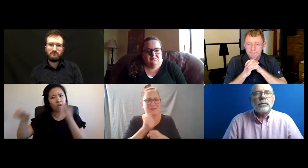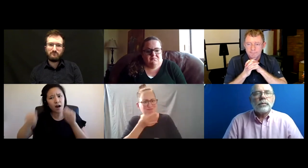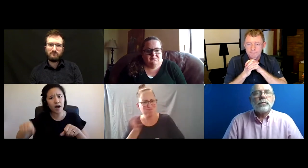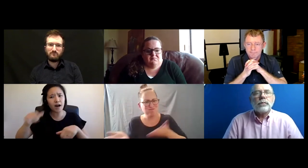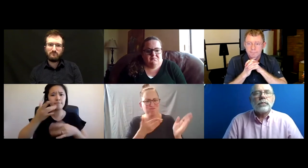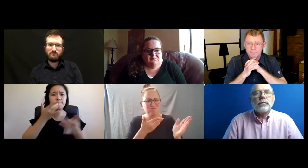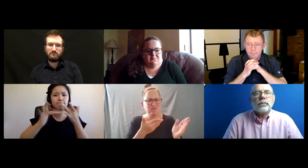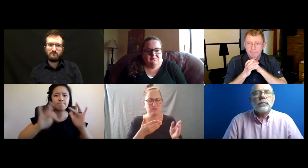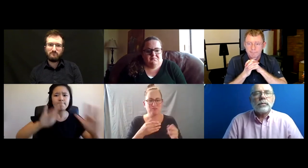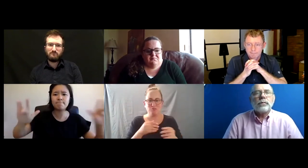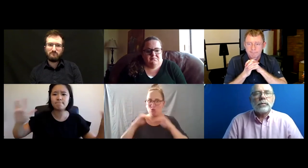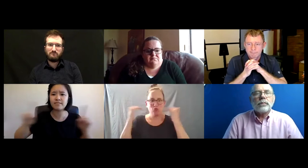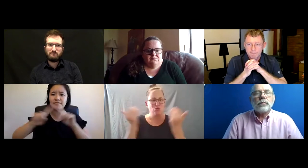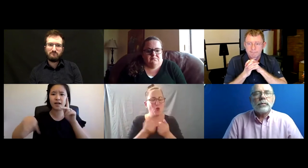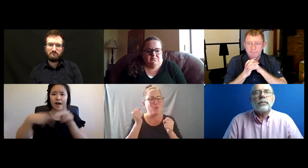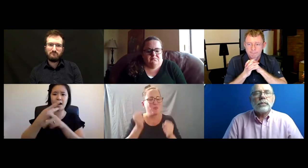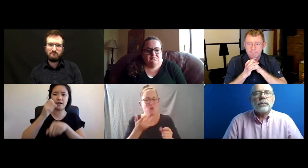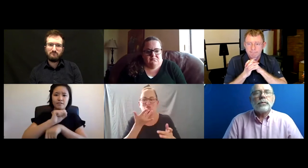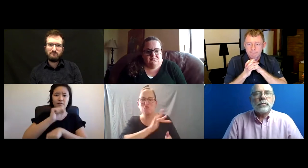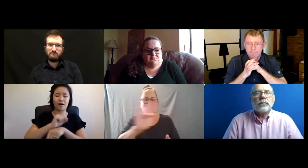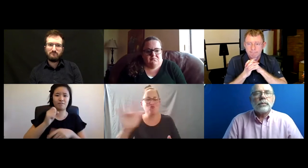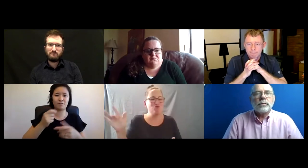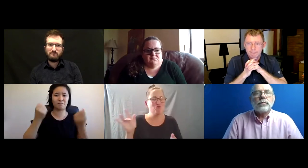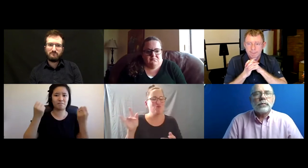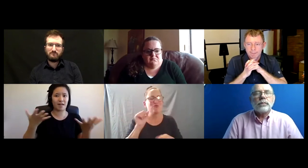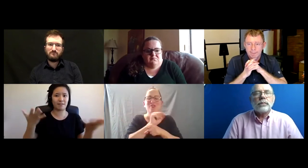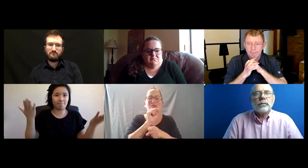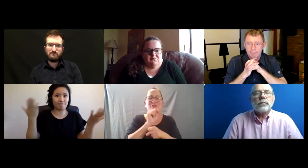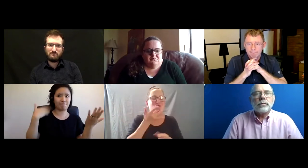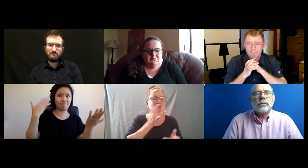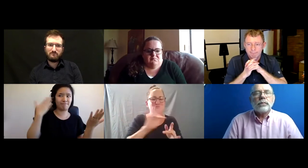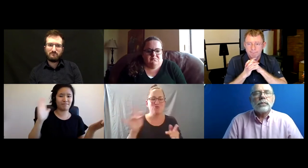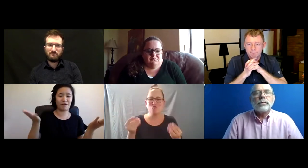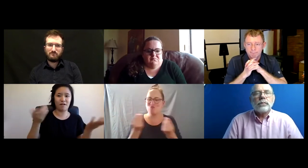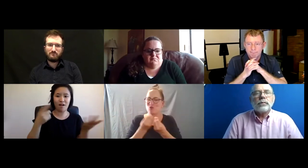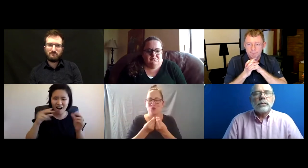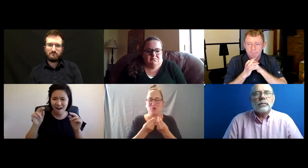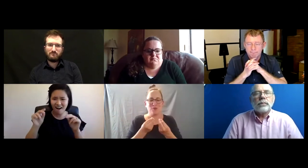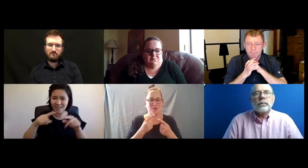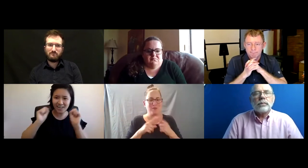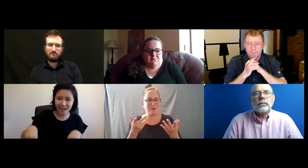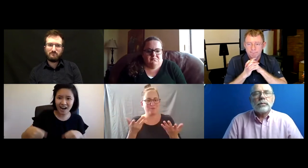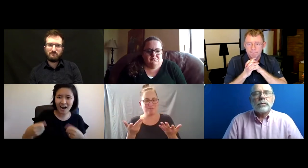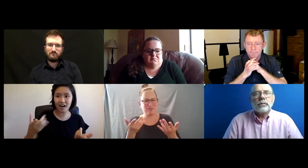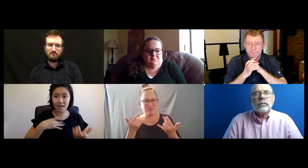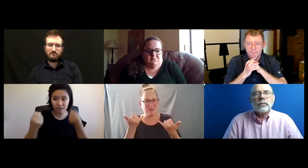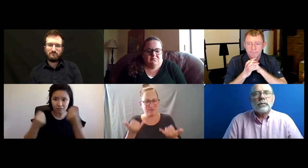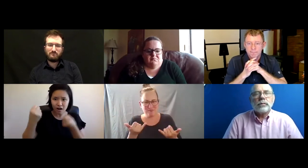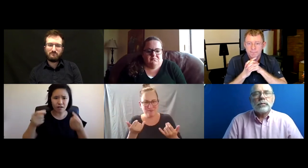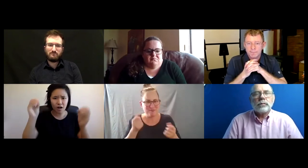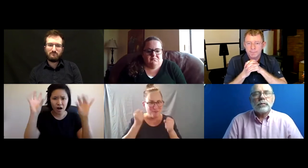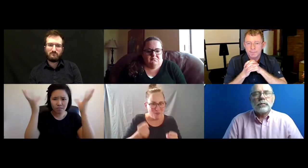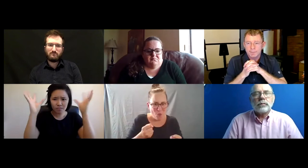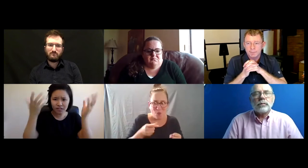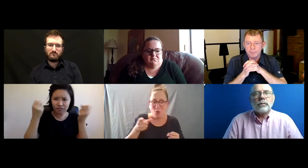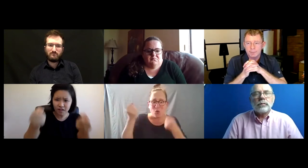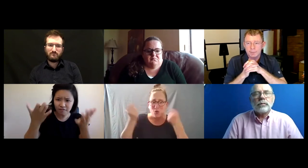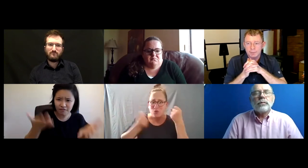Why don't we see courses geared to individuals who want to work in the arts or who want to work with their hands,